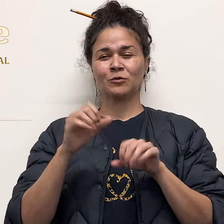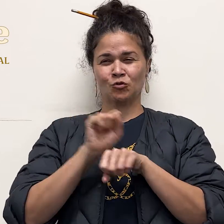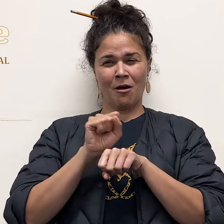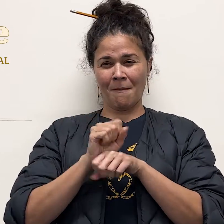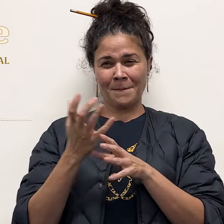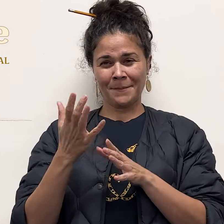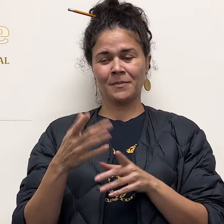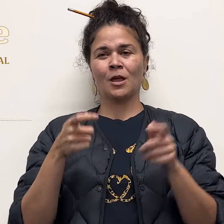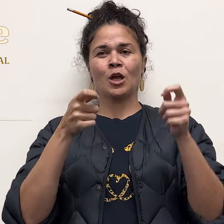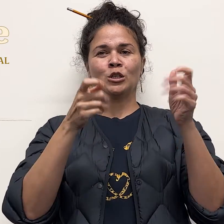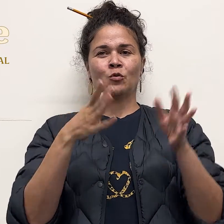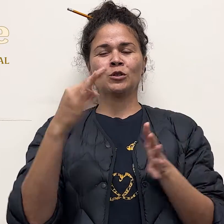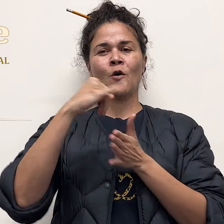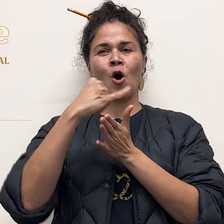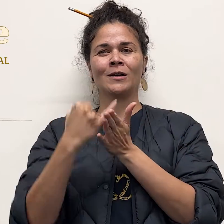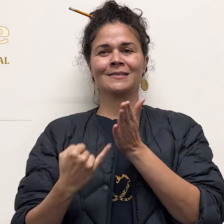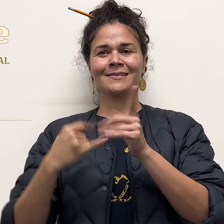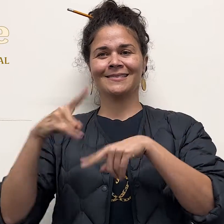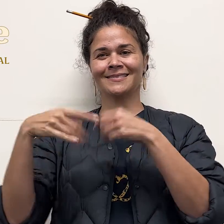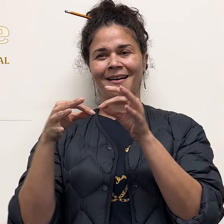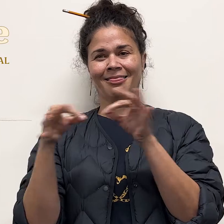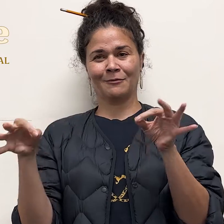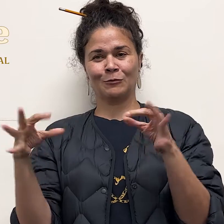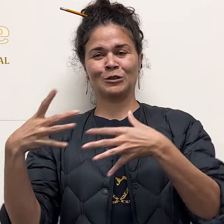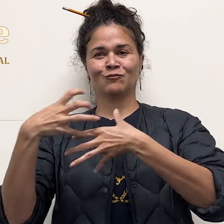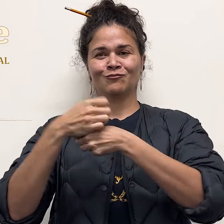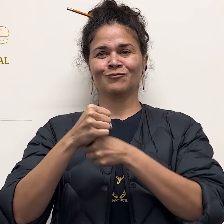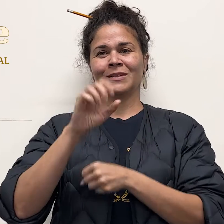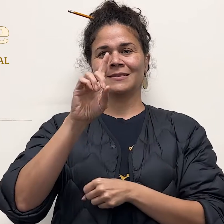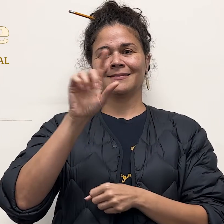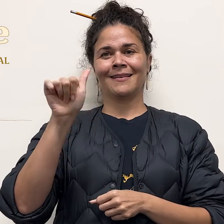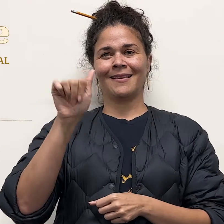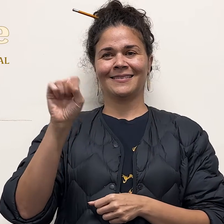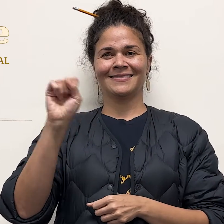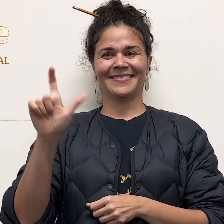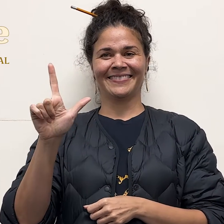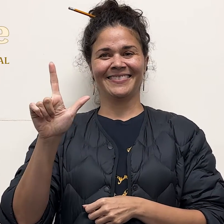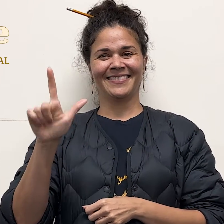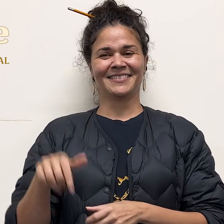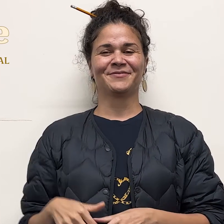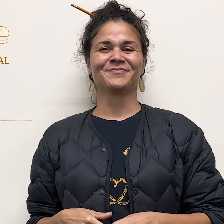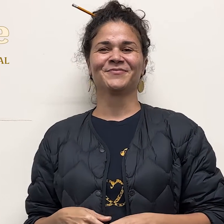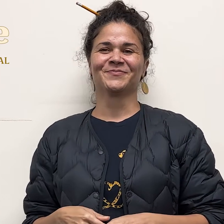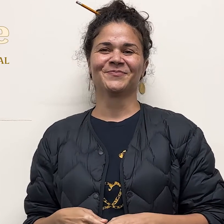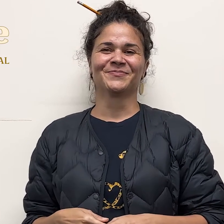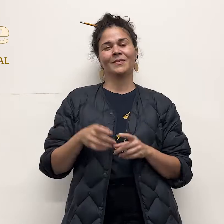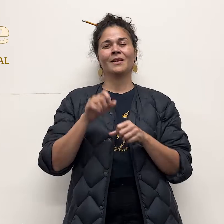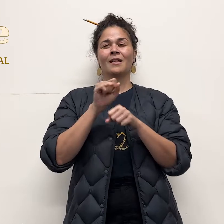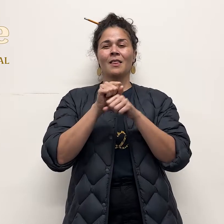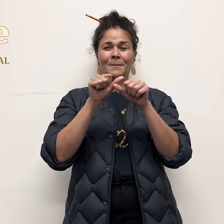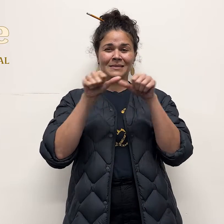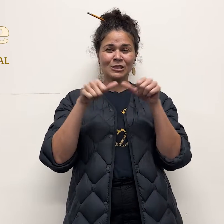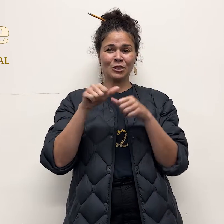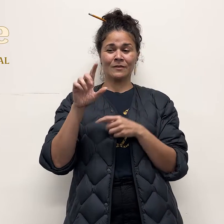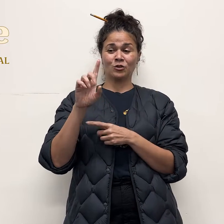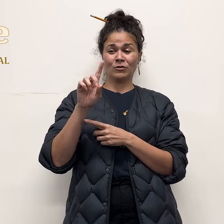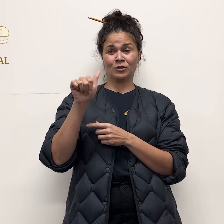my job is as the Director of Artistic Sign Language, or sometimes called the DASL. The position of the Director